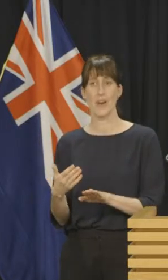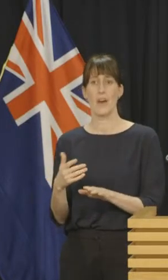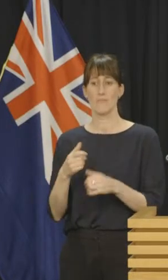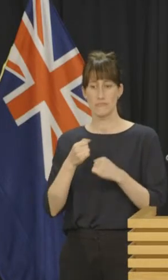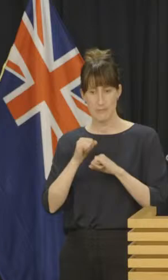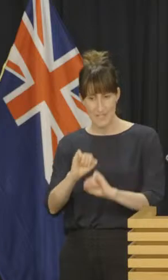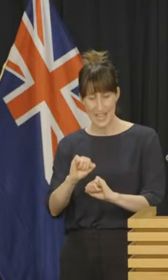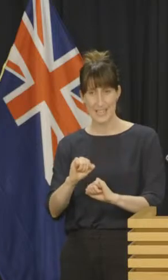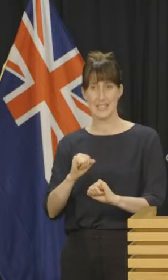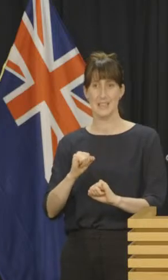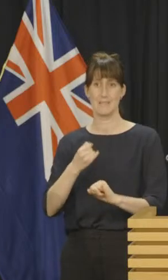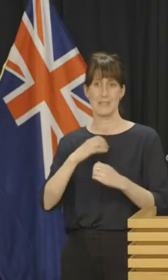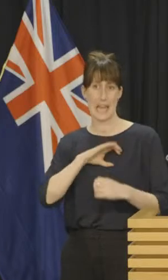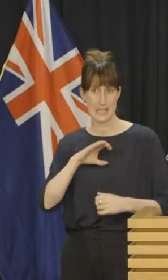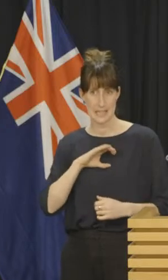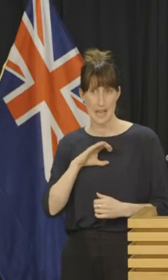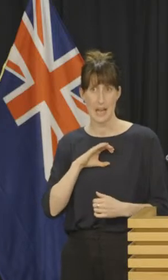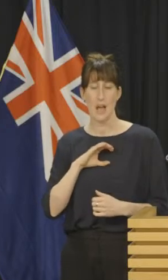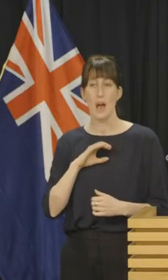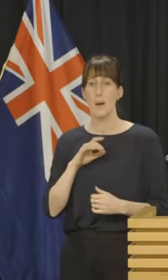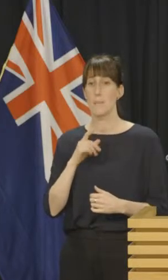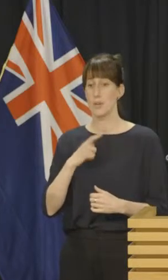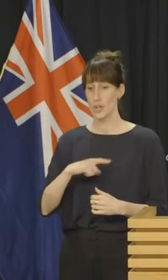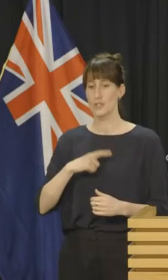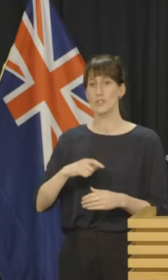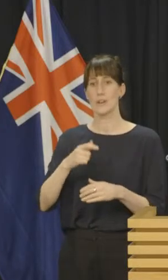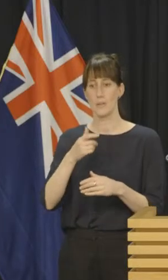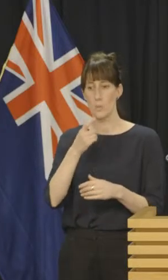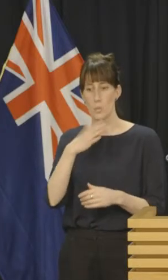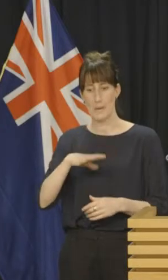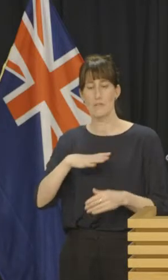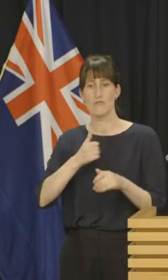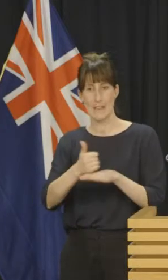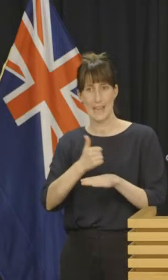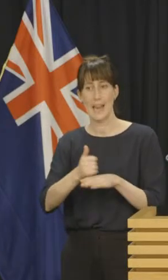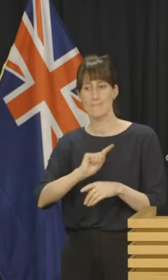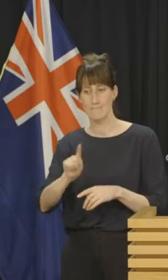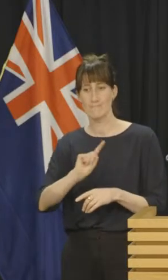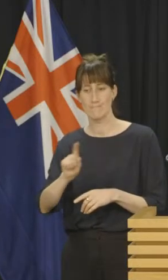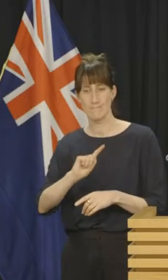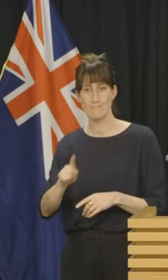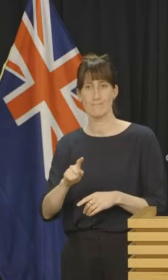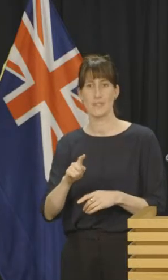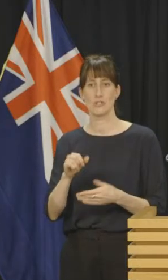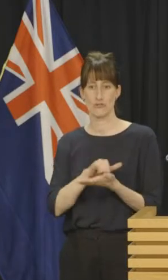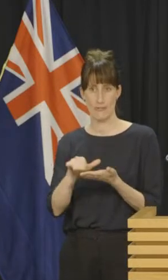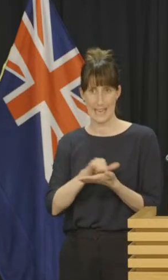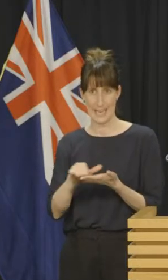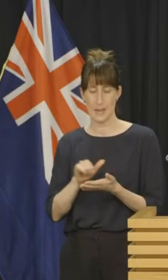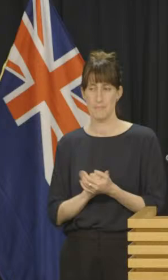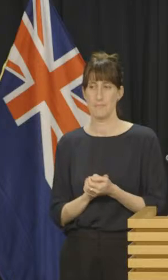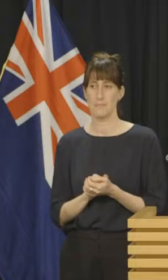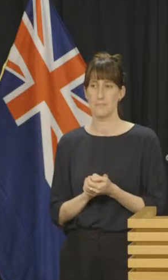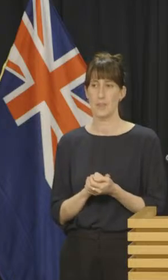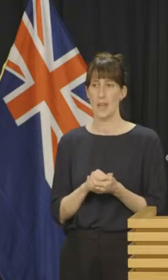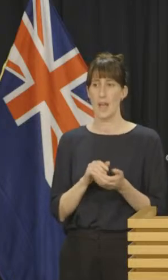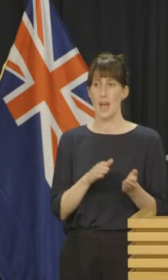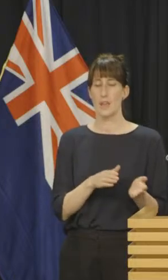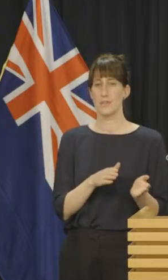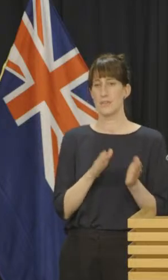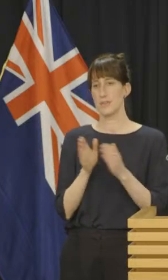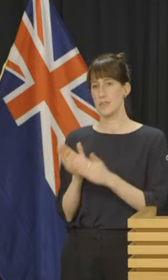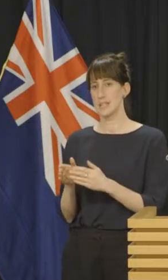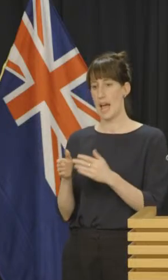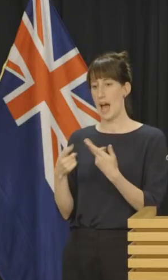keep getting a regular smear. On HPV-based screening, there is clearly an intention to move to an